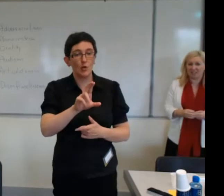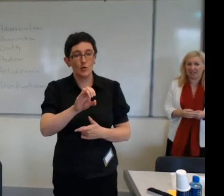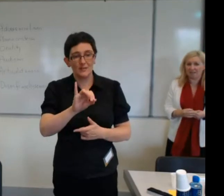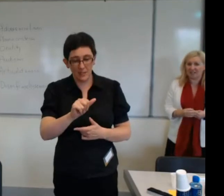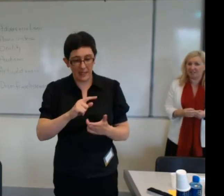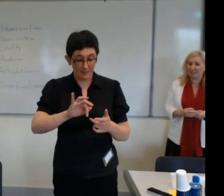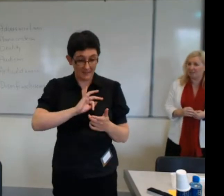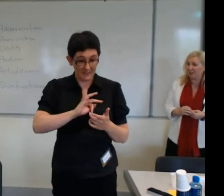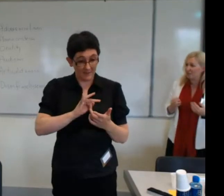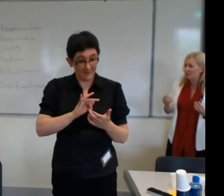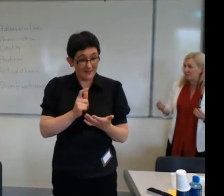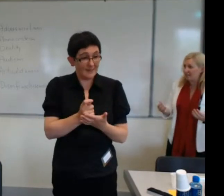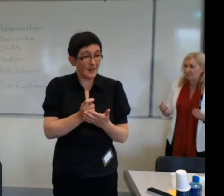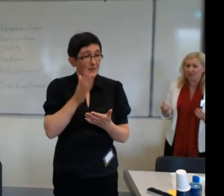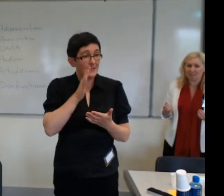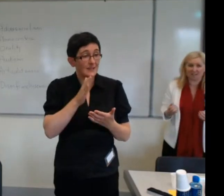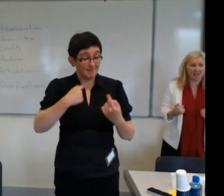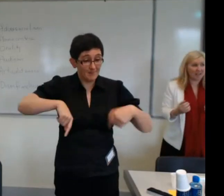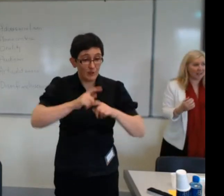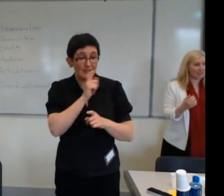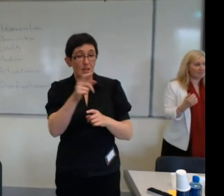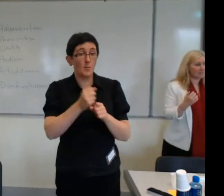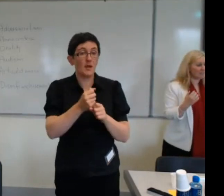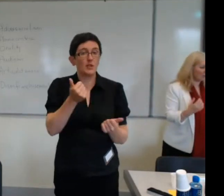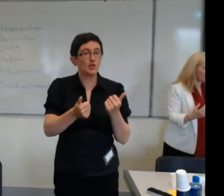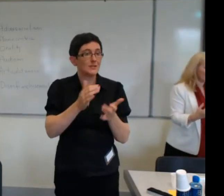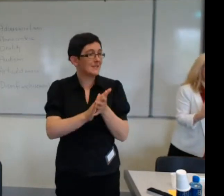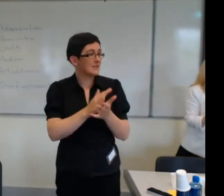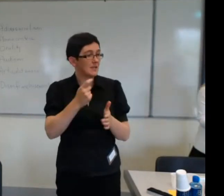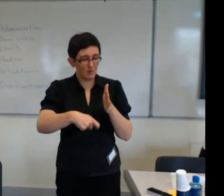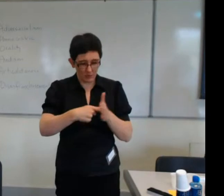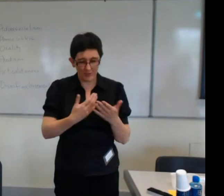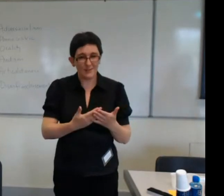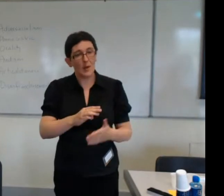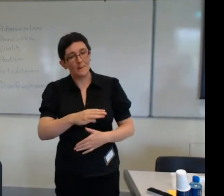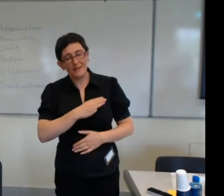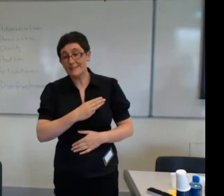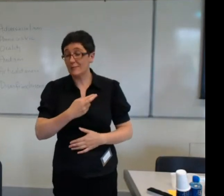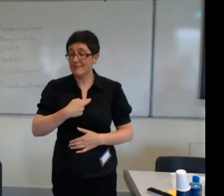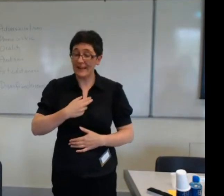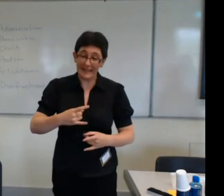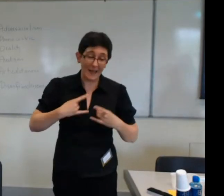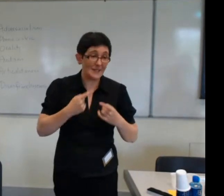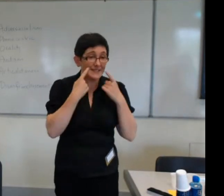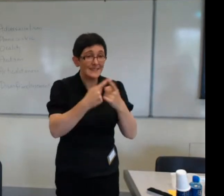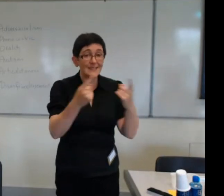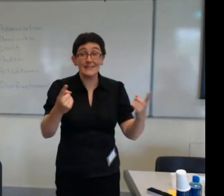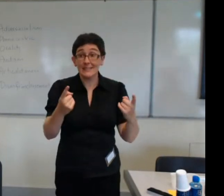time to tell you a little bit about the Justisigns project. And I'm so pleased, I can't tell you how happy I am to see the people in the room, here in the